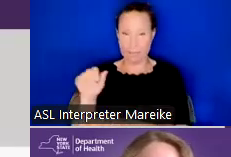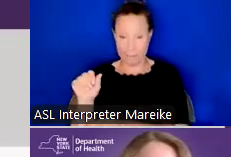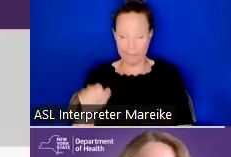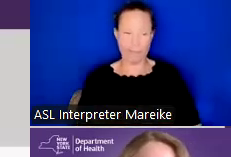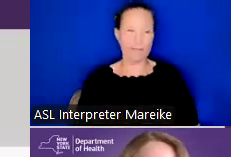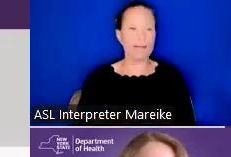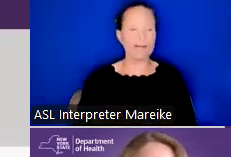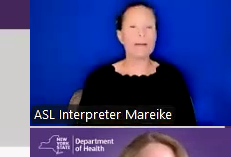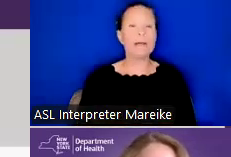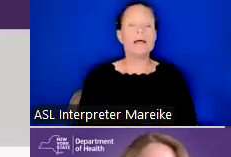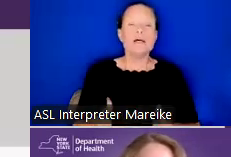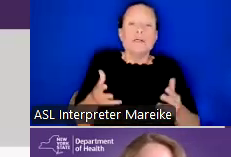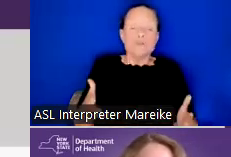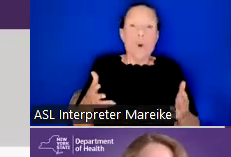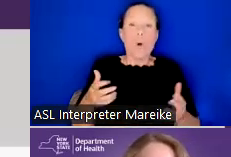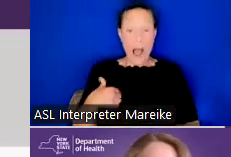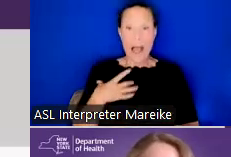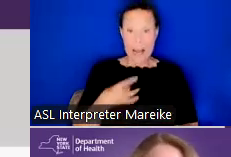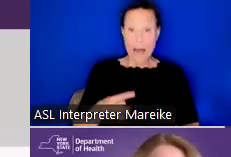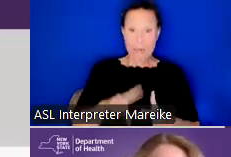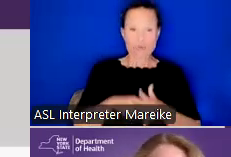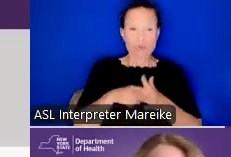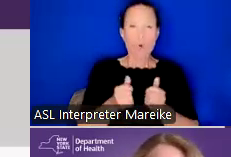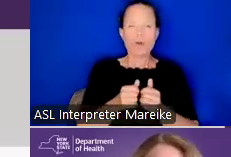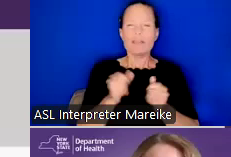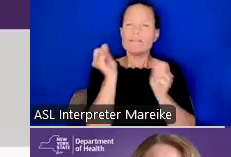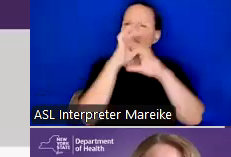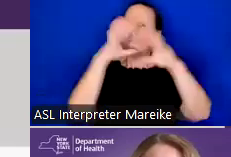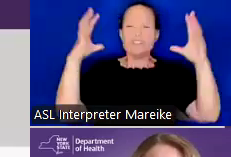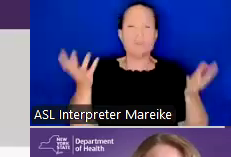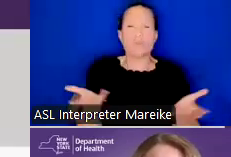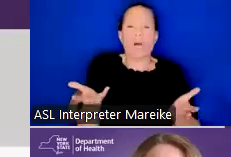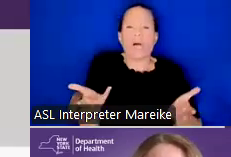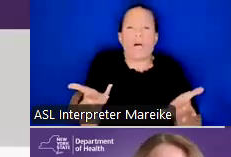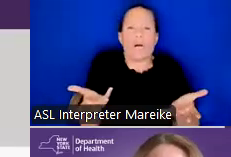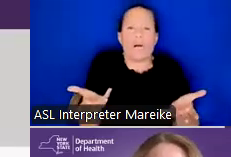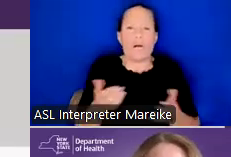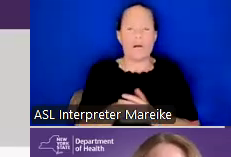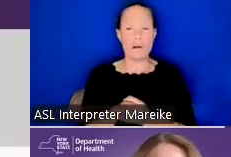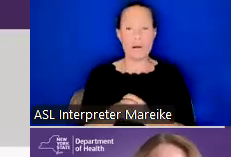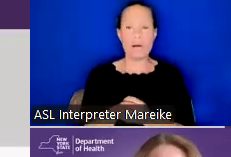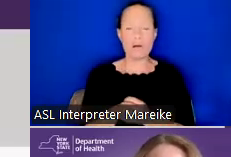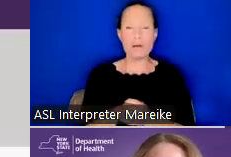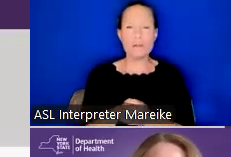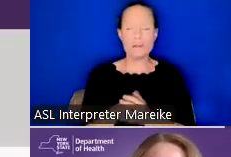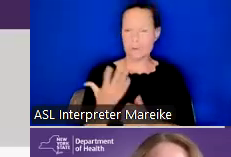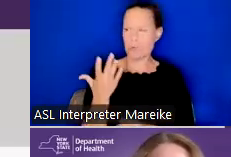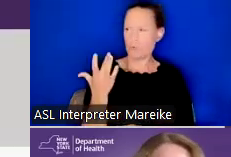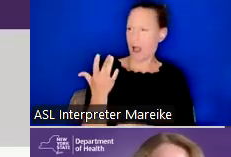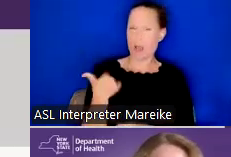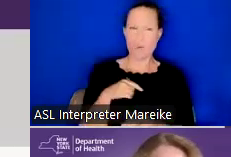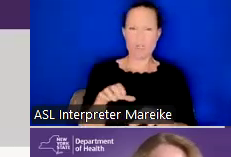So I guess I like to start with what is the vision of this program and why we're doing it